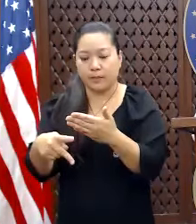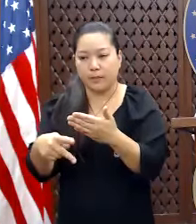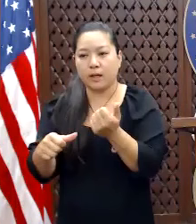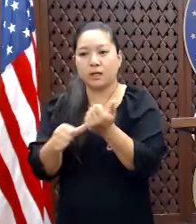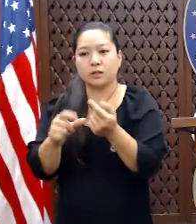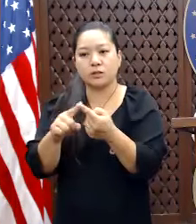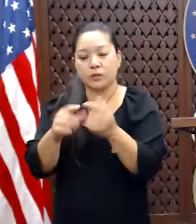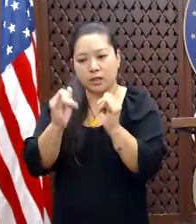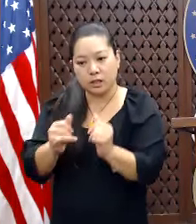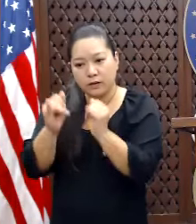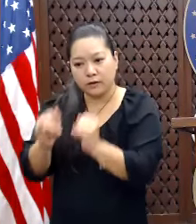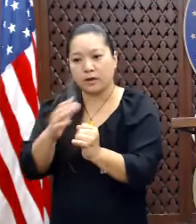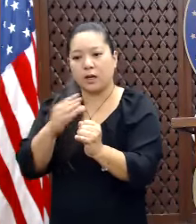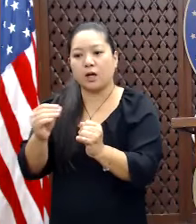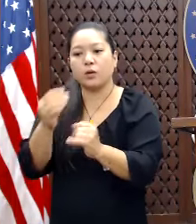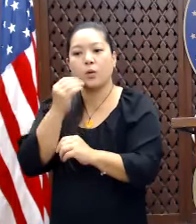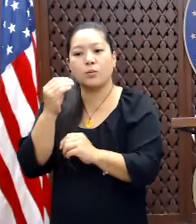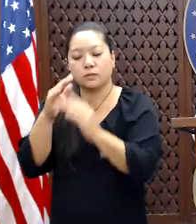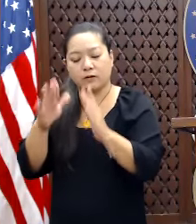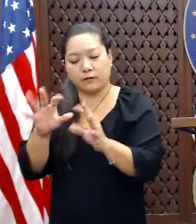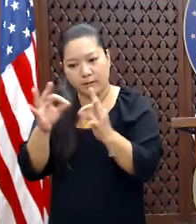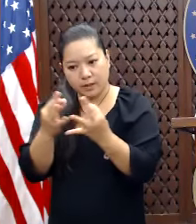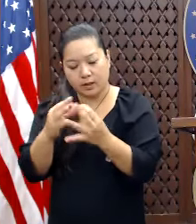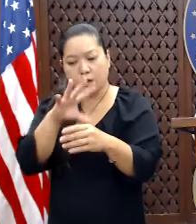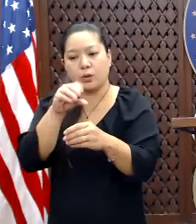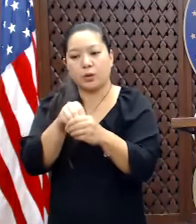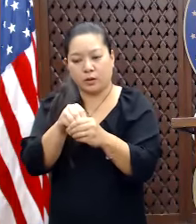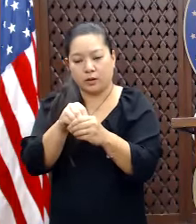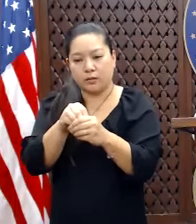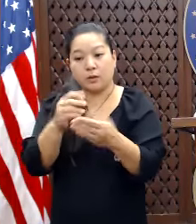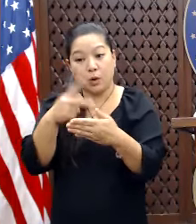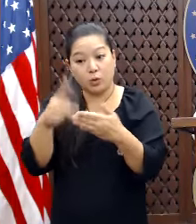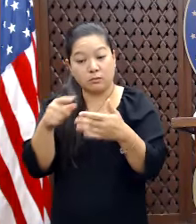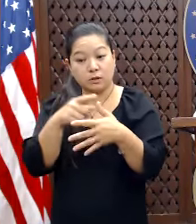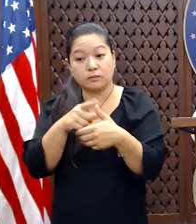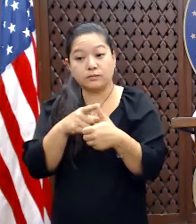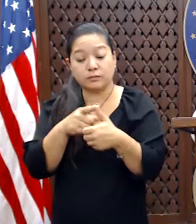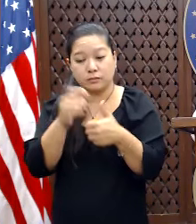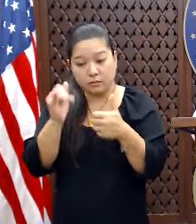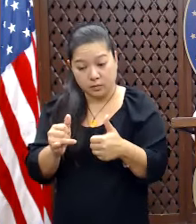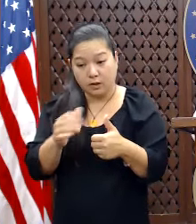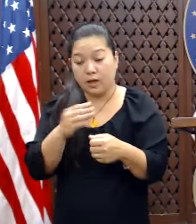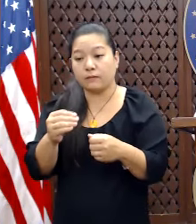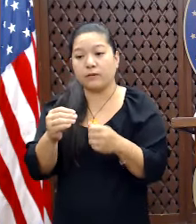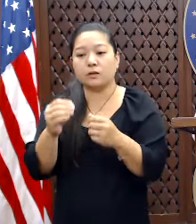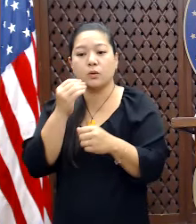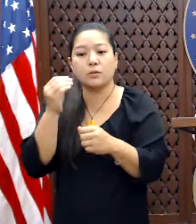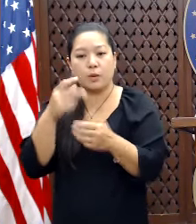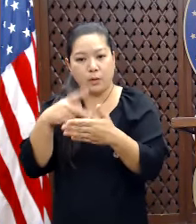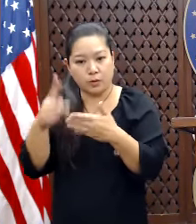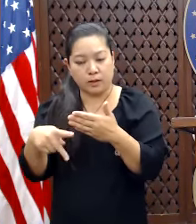Assistance to individuals and households, which can include the following programs. Individuals and household